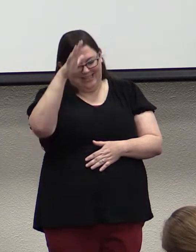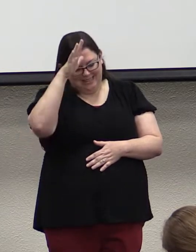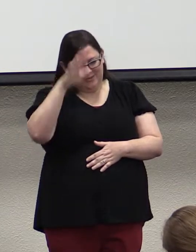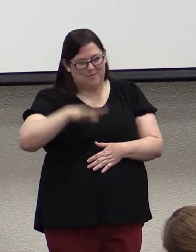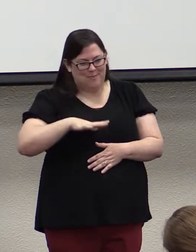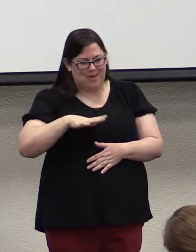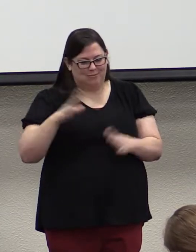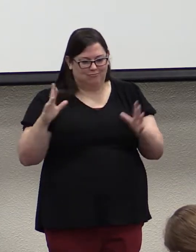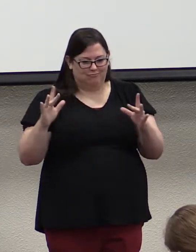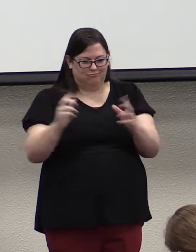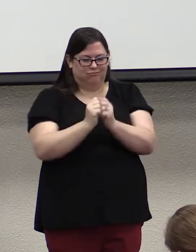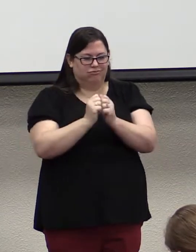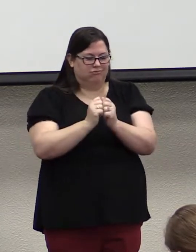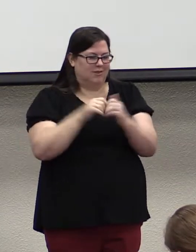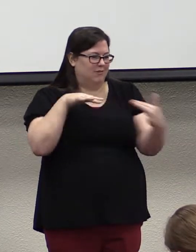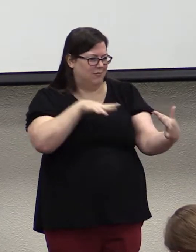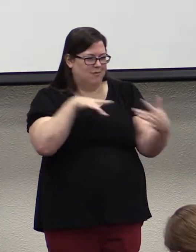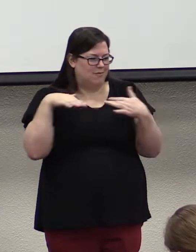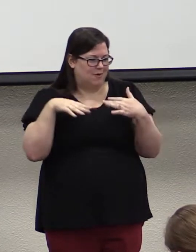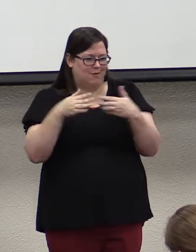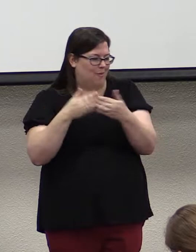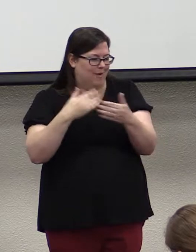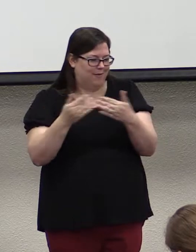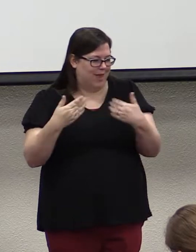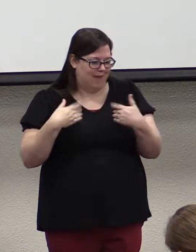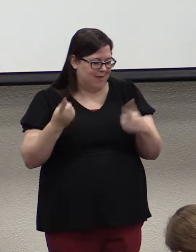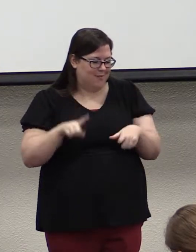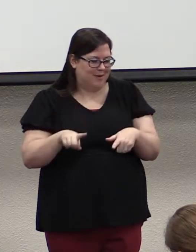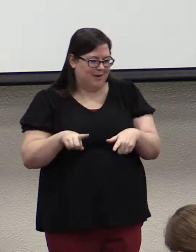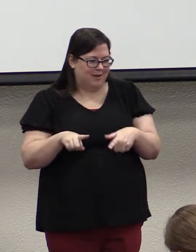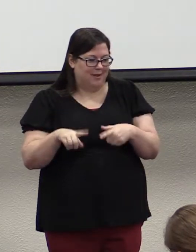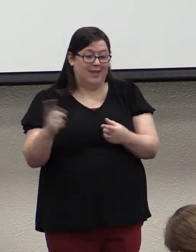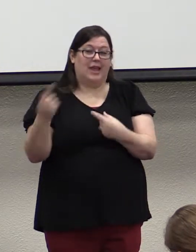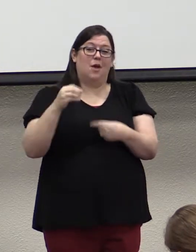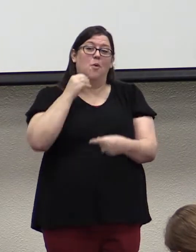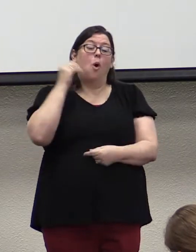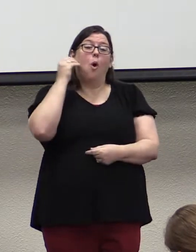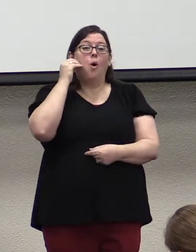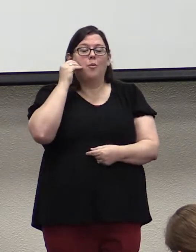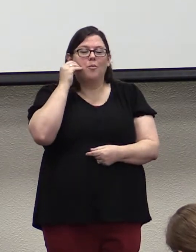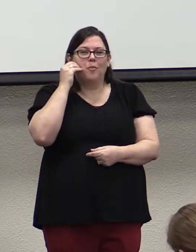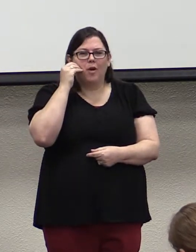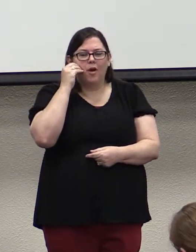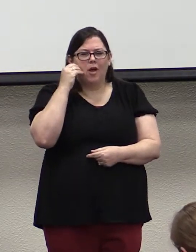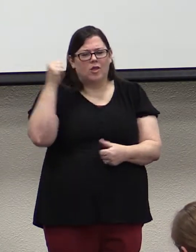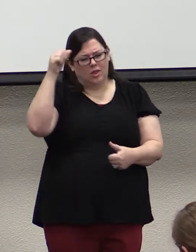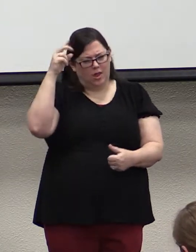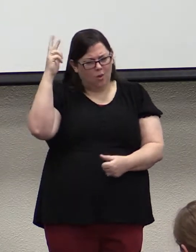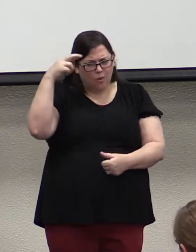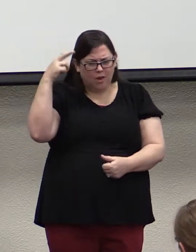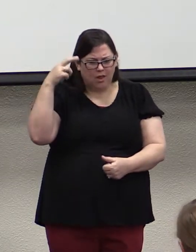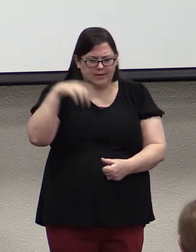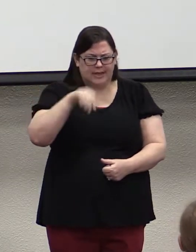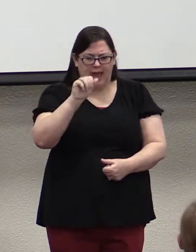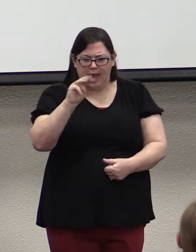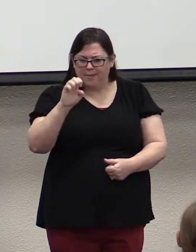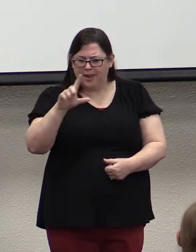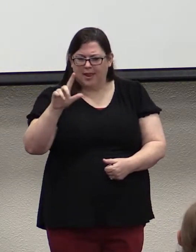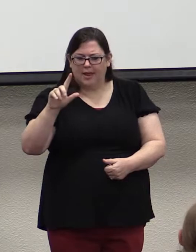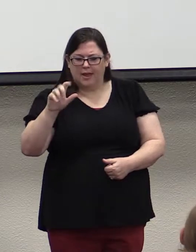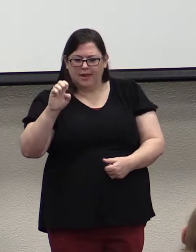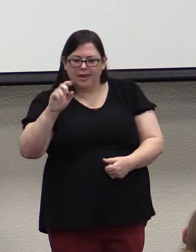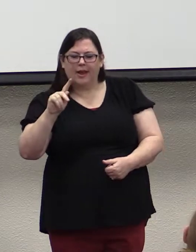at some battle or war, whatever they have going on. And they come home to Ziklag, and they find out the Amalekites have come and taken their